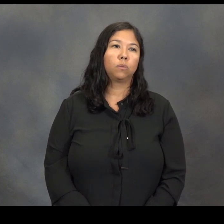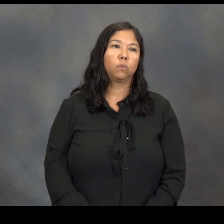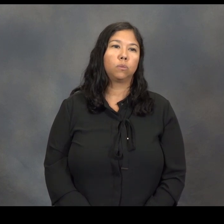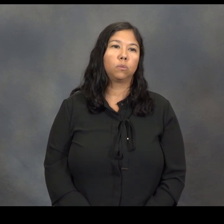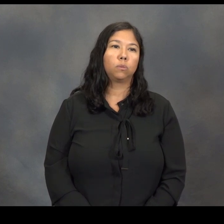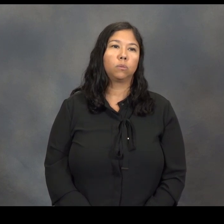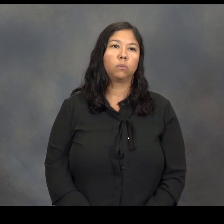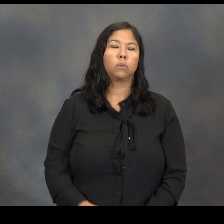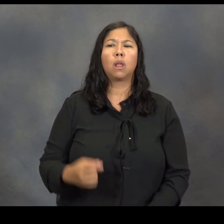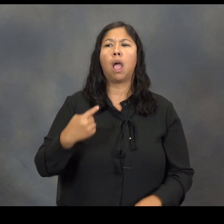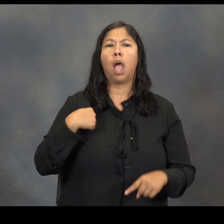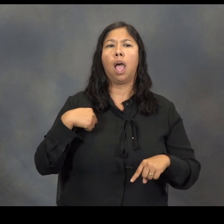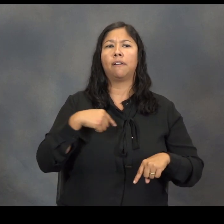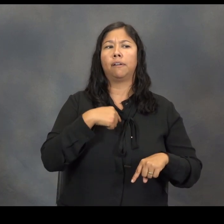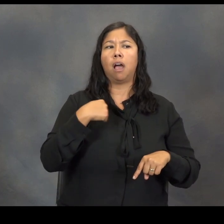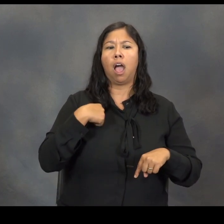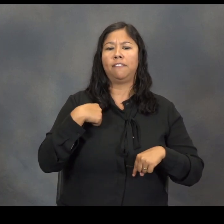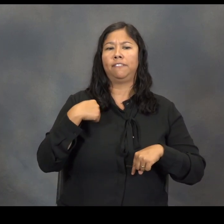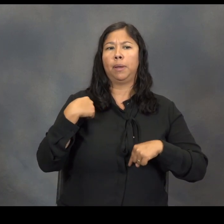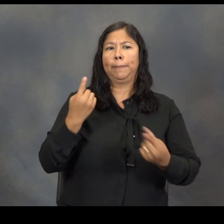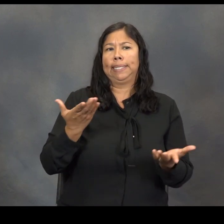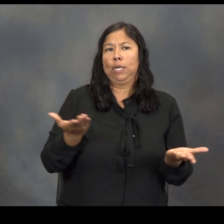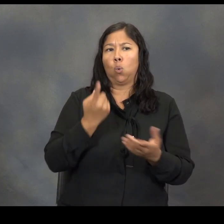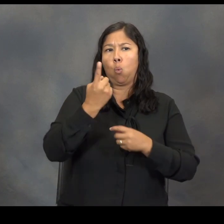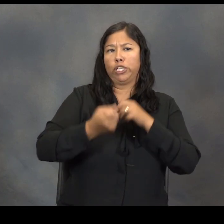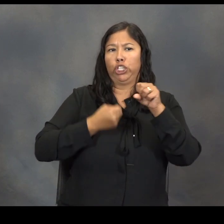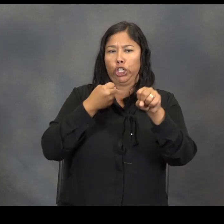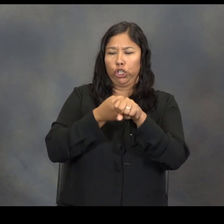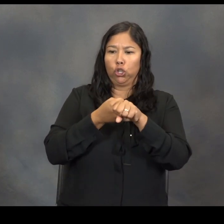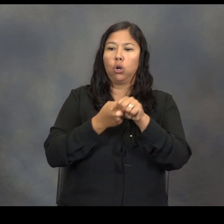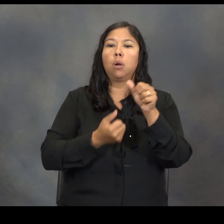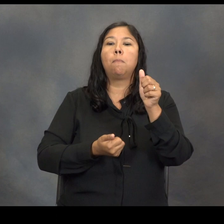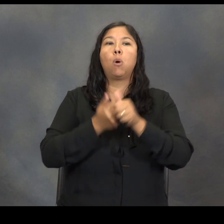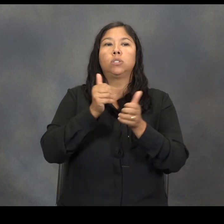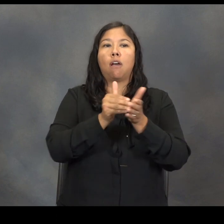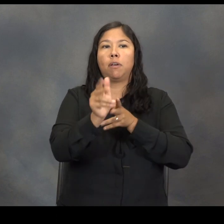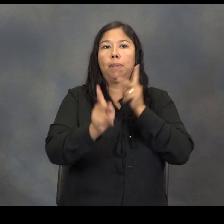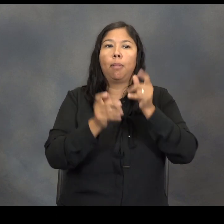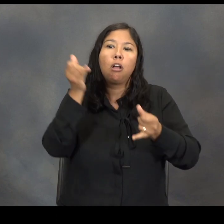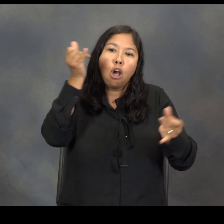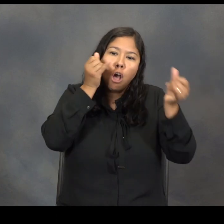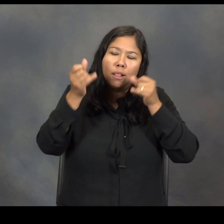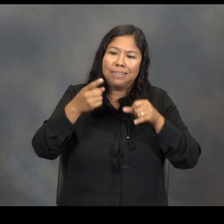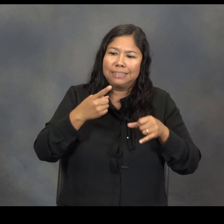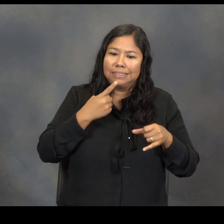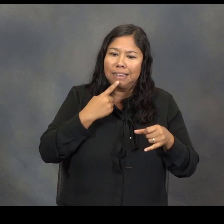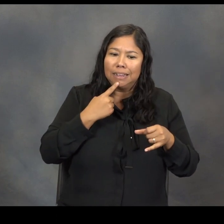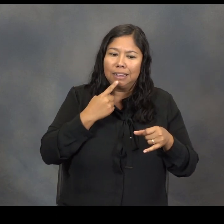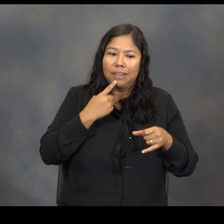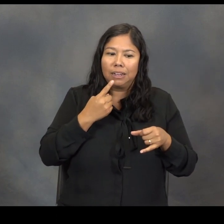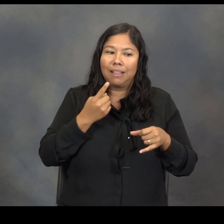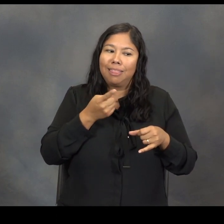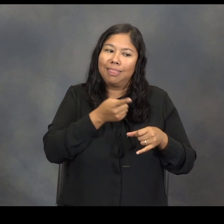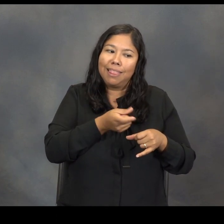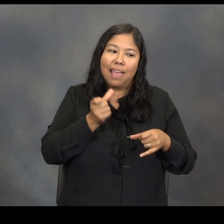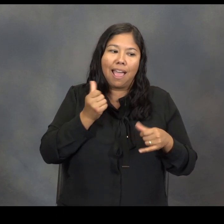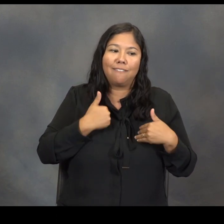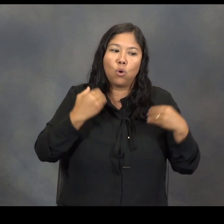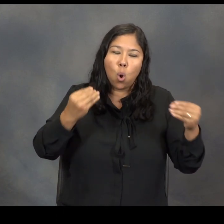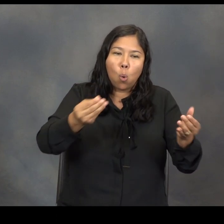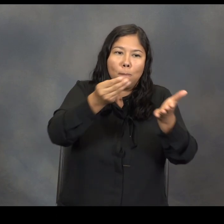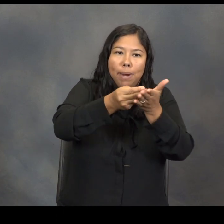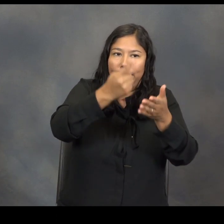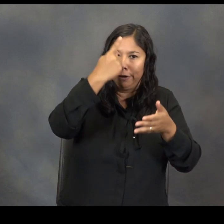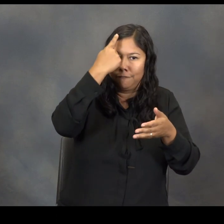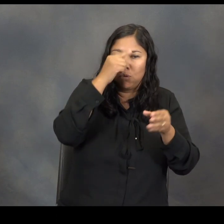In about the year that I've been here, one of the calls I get most often are, do you just have money for repairs? Because